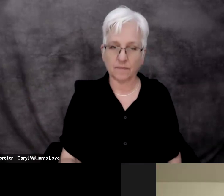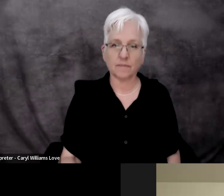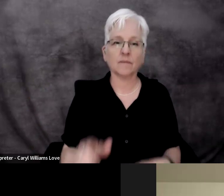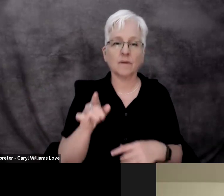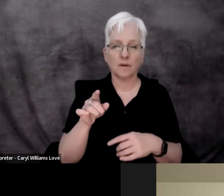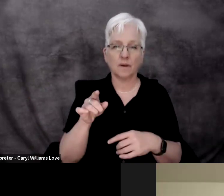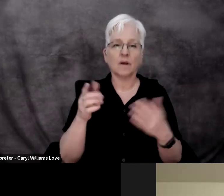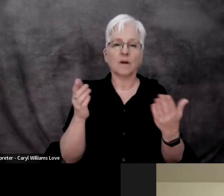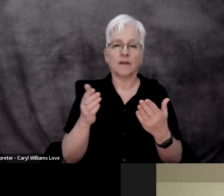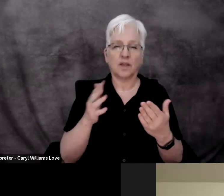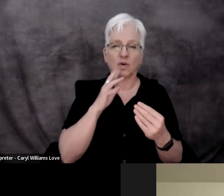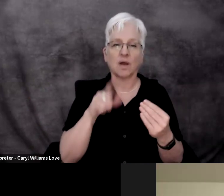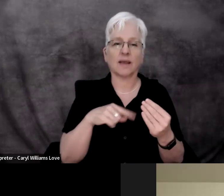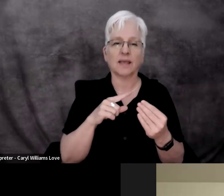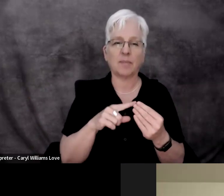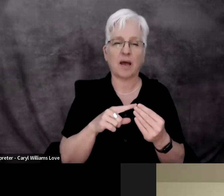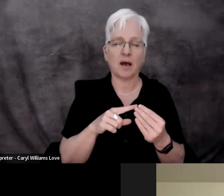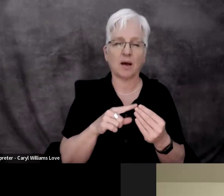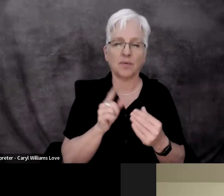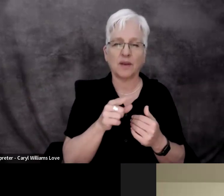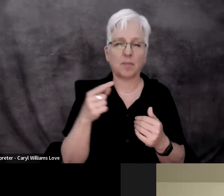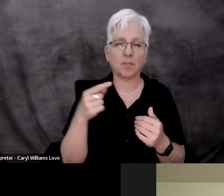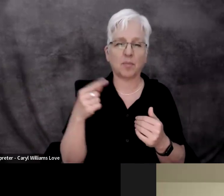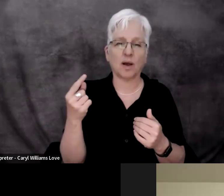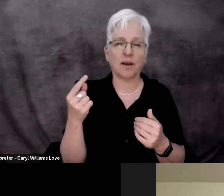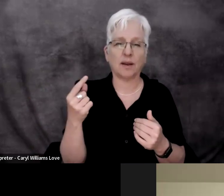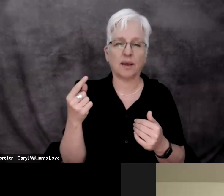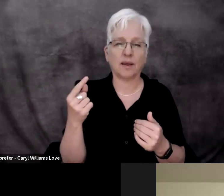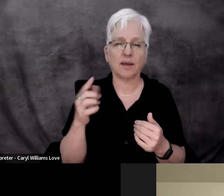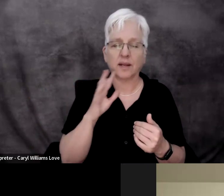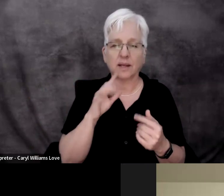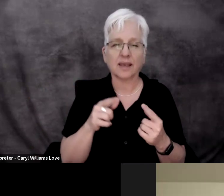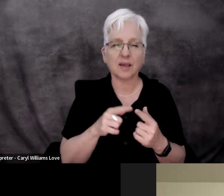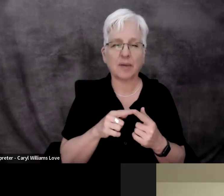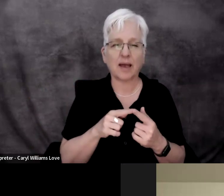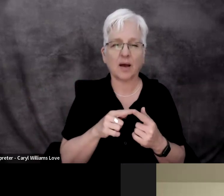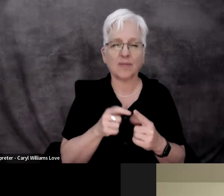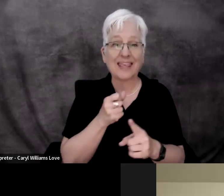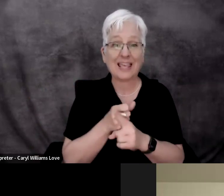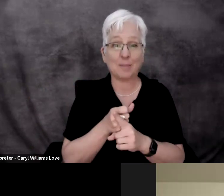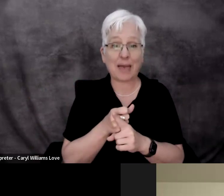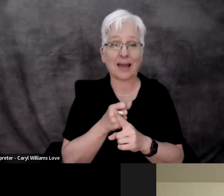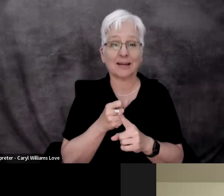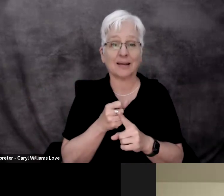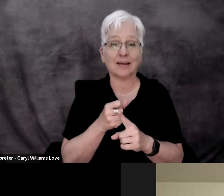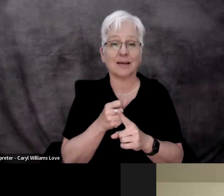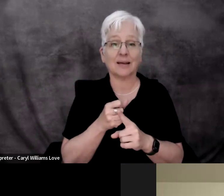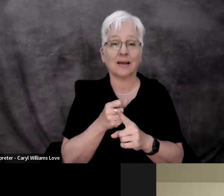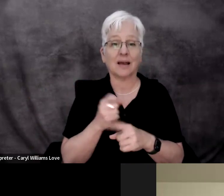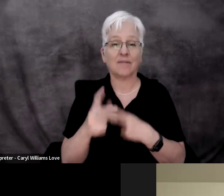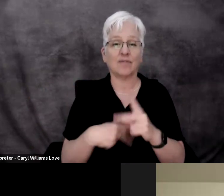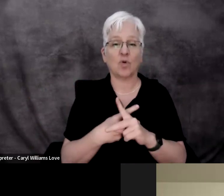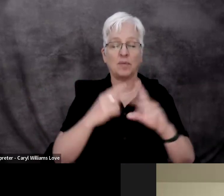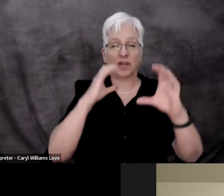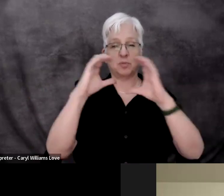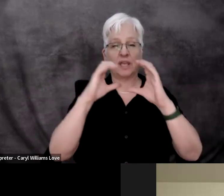parents talk about when their son or their loved one is more profoundly impacted. Aggression, because that's a form of communication, right? Behavior. And so